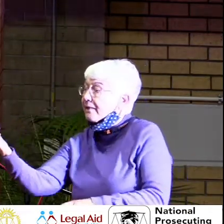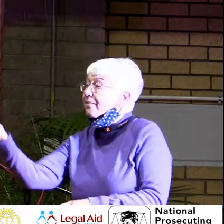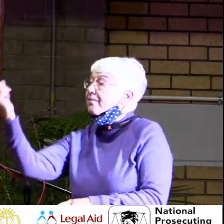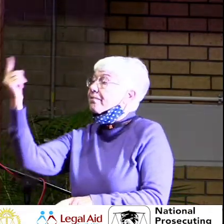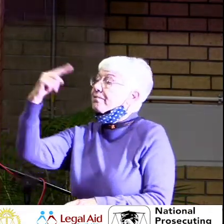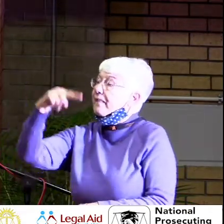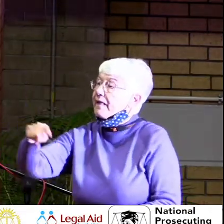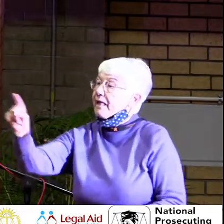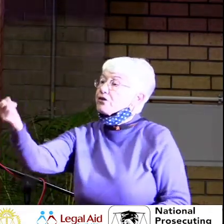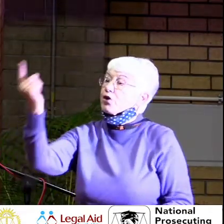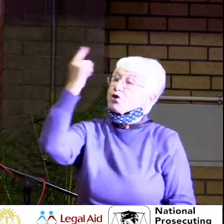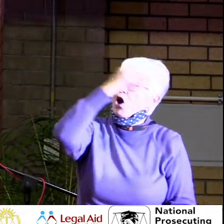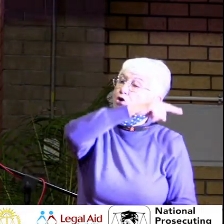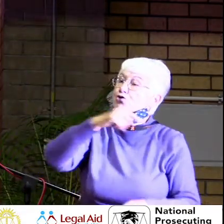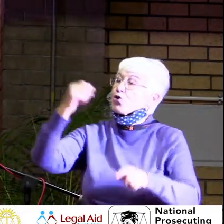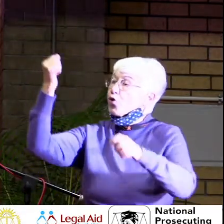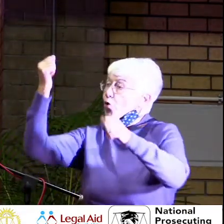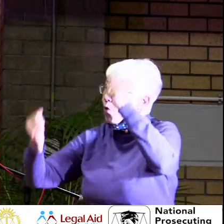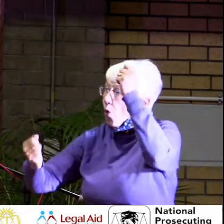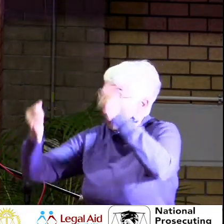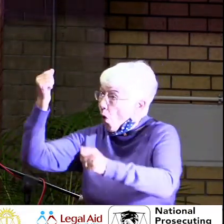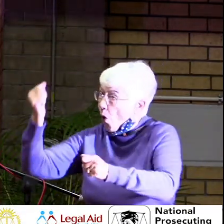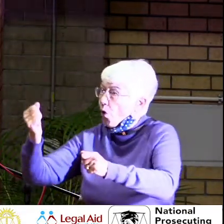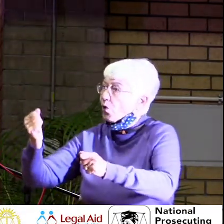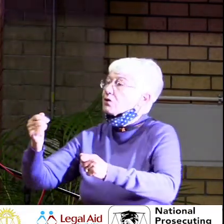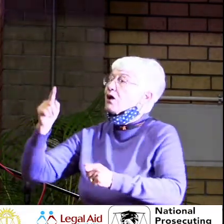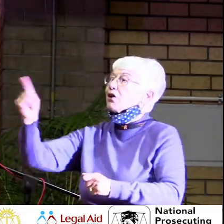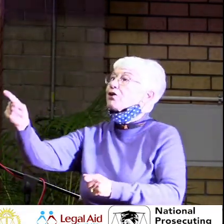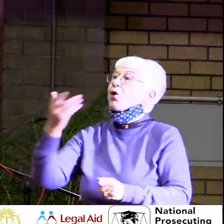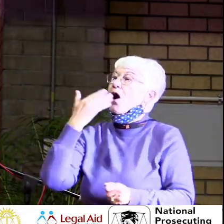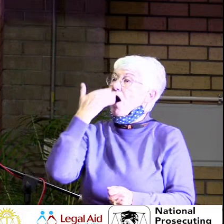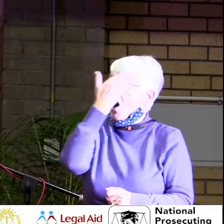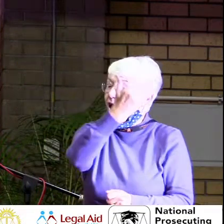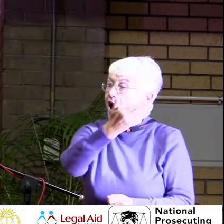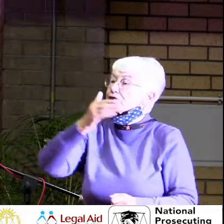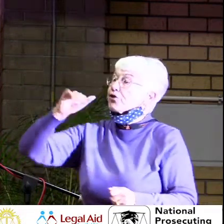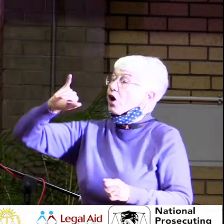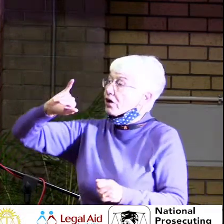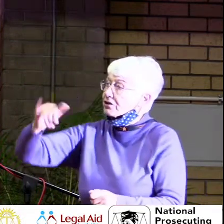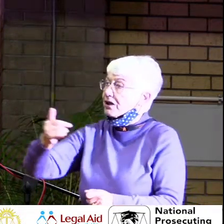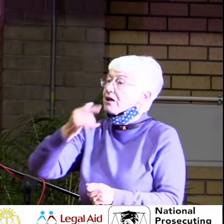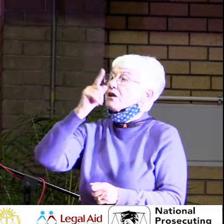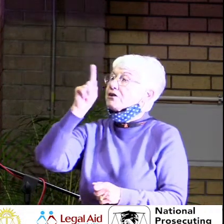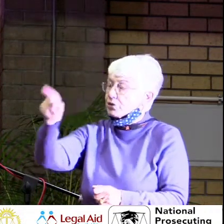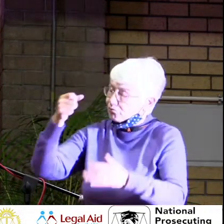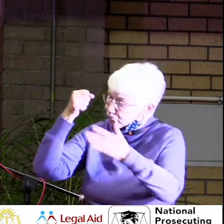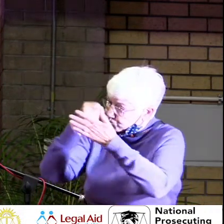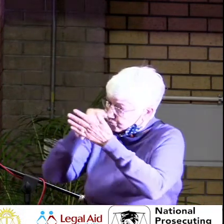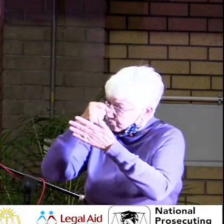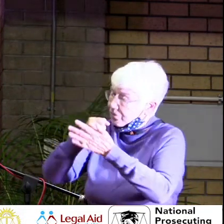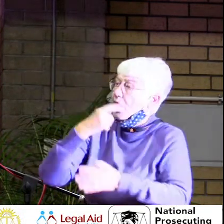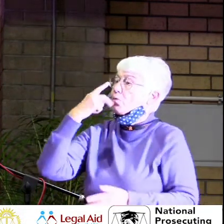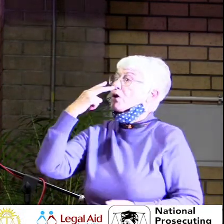die aansoek bring. Nou daar is so 'n paar probleempies hier en daar.